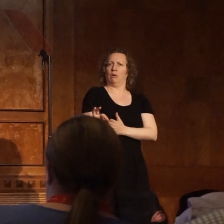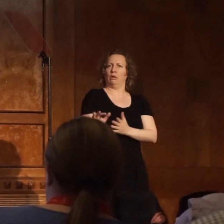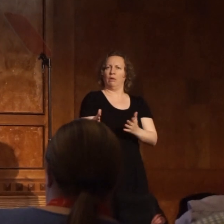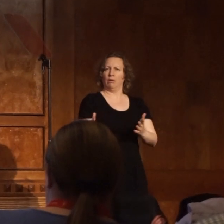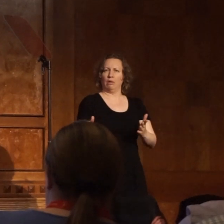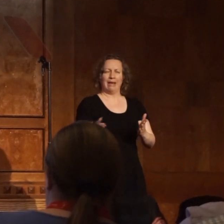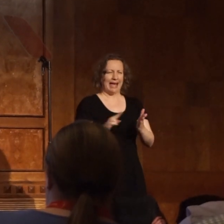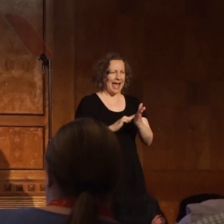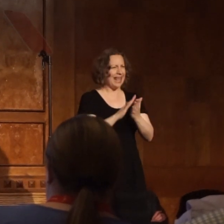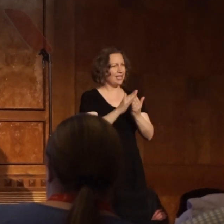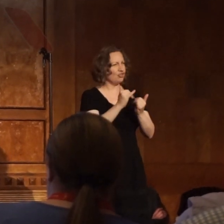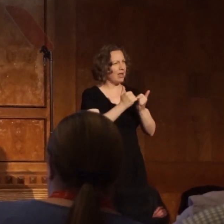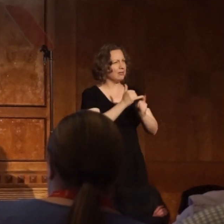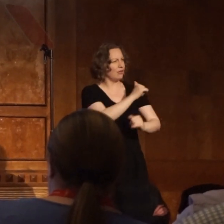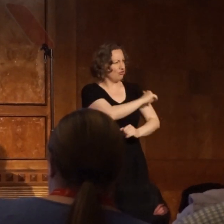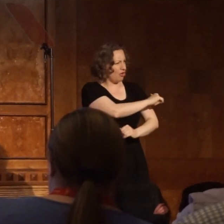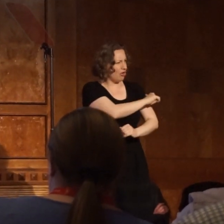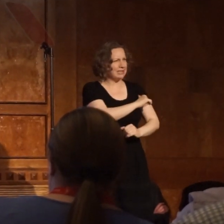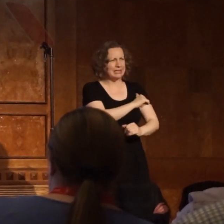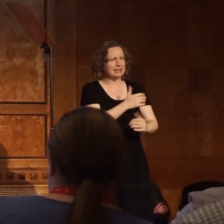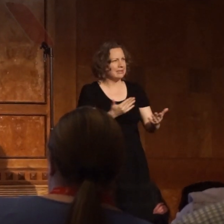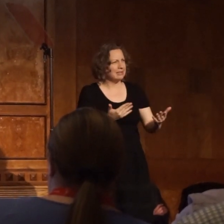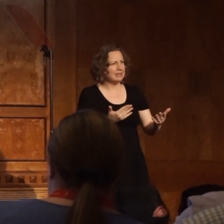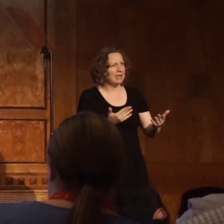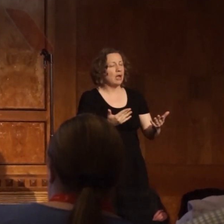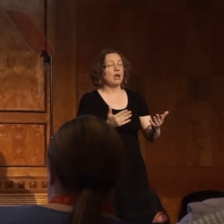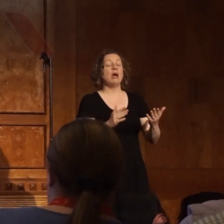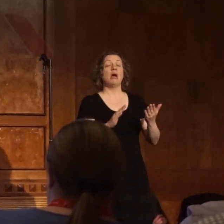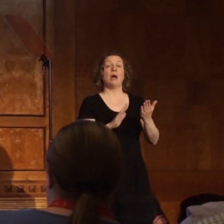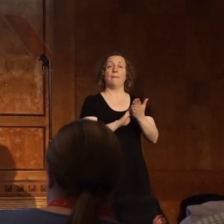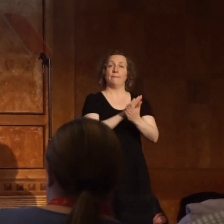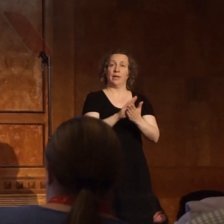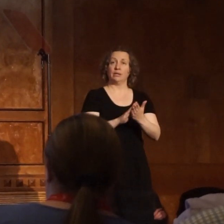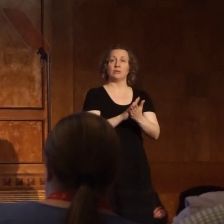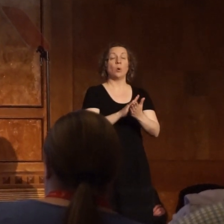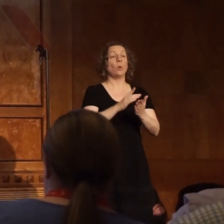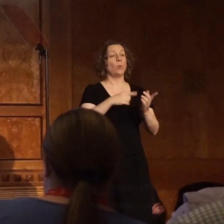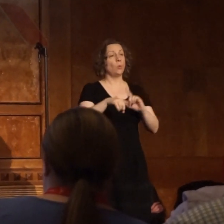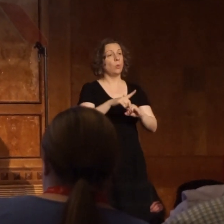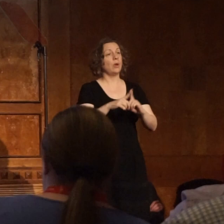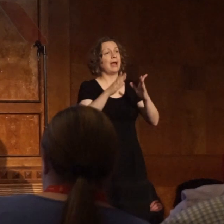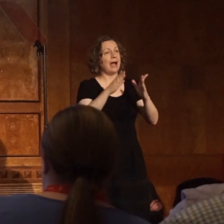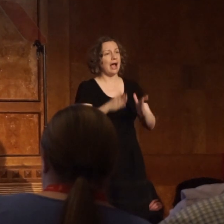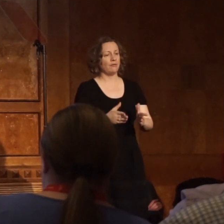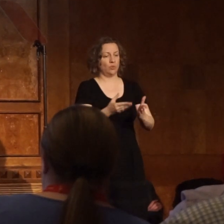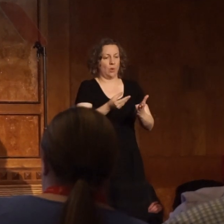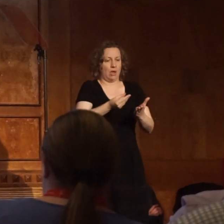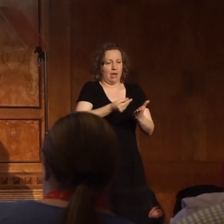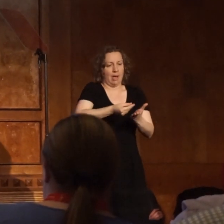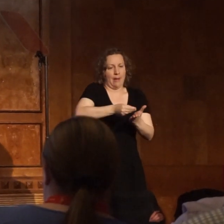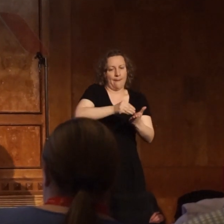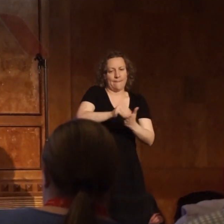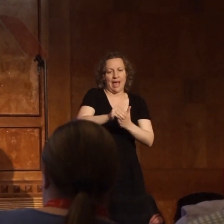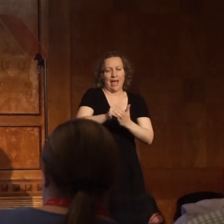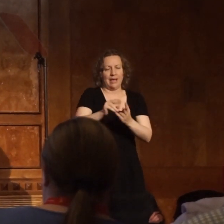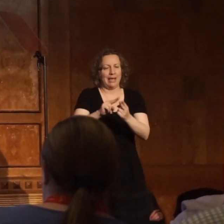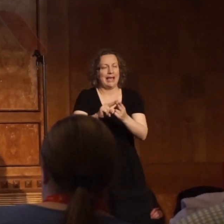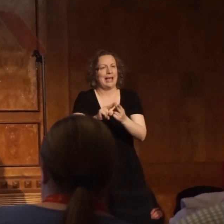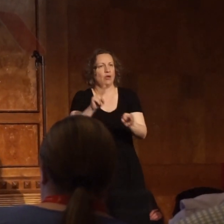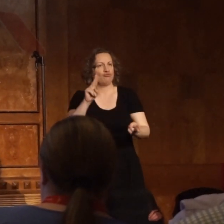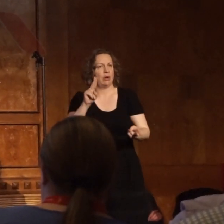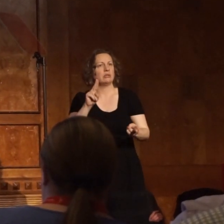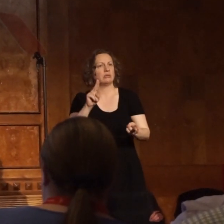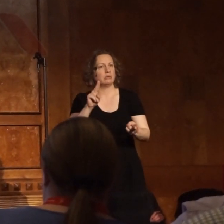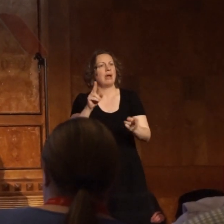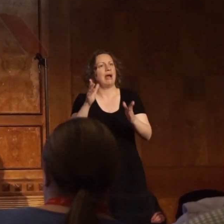So improving people's settlement at work must involve increasing pay, which is why Labour is committed to